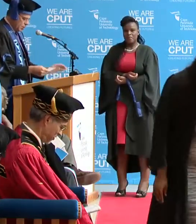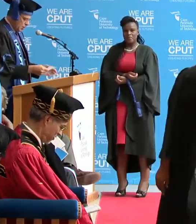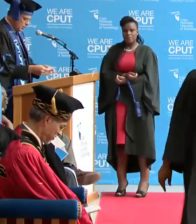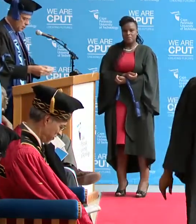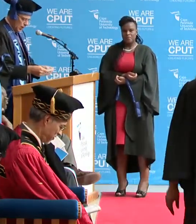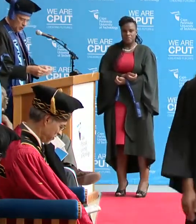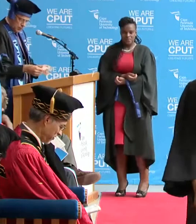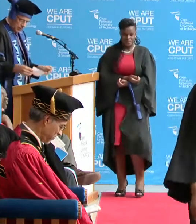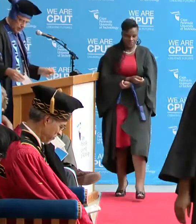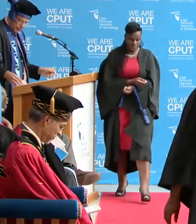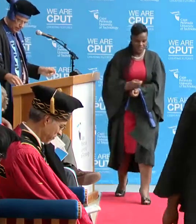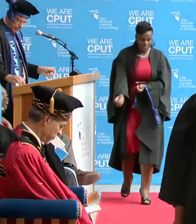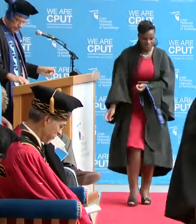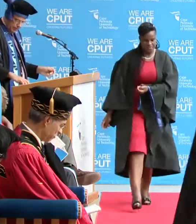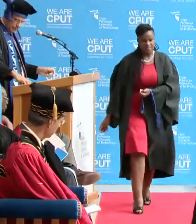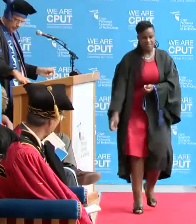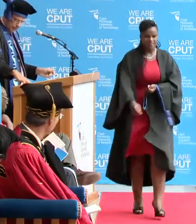Matabu Njadu.